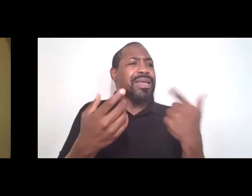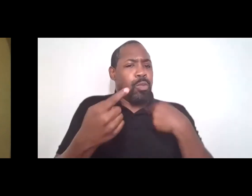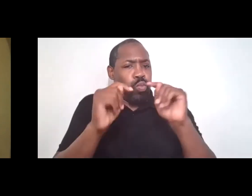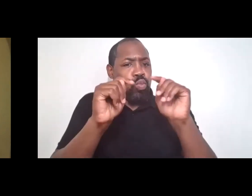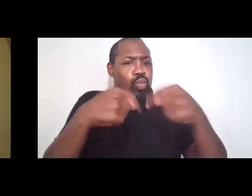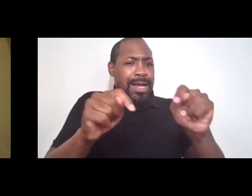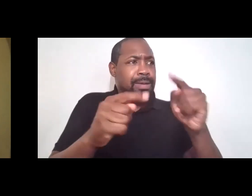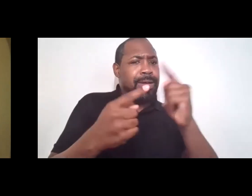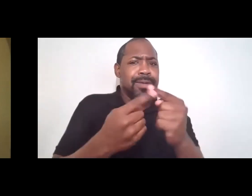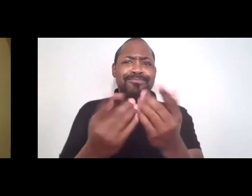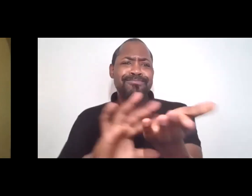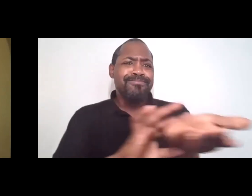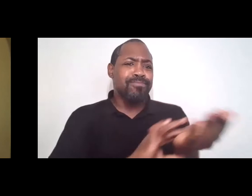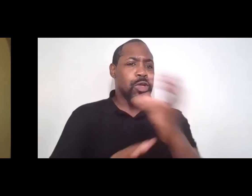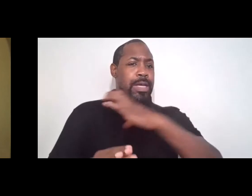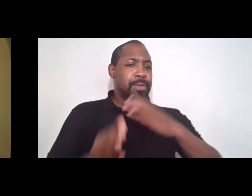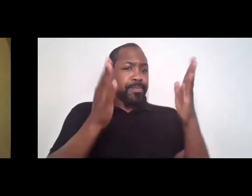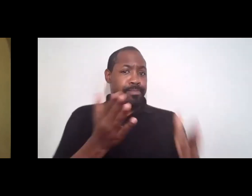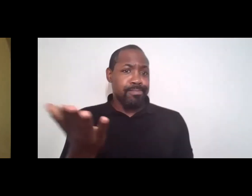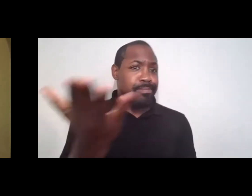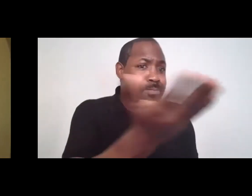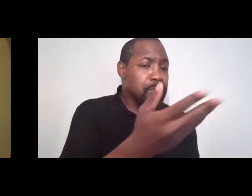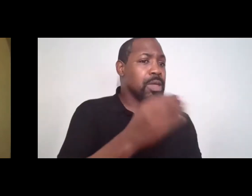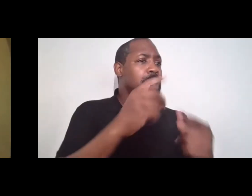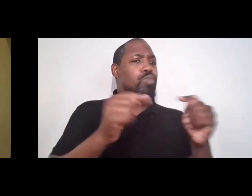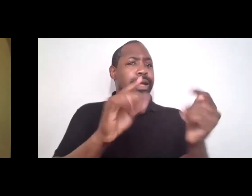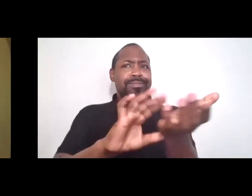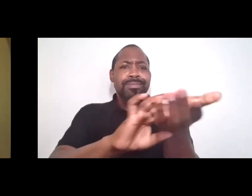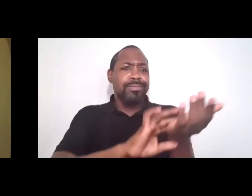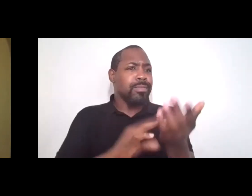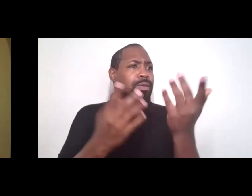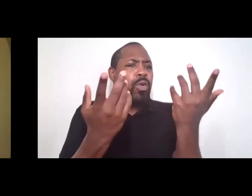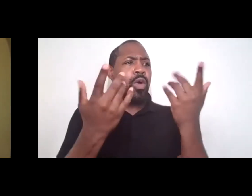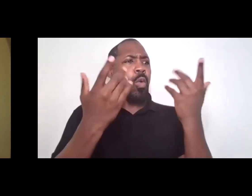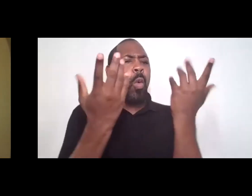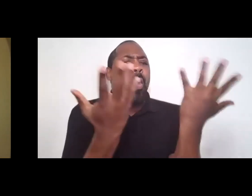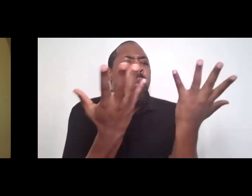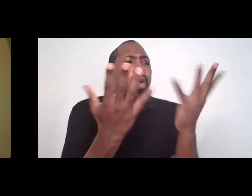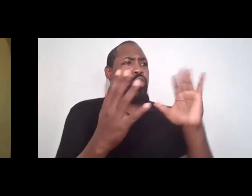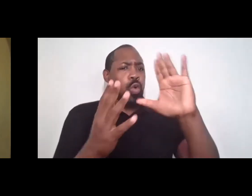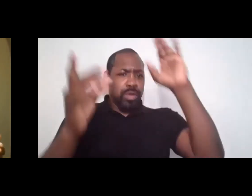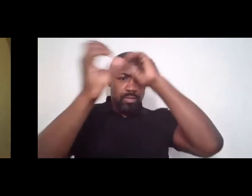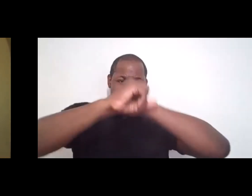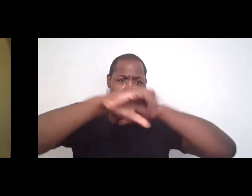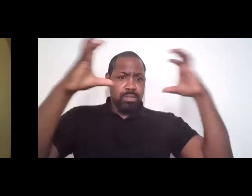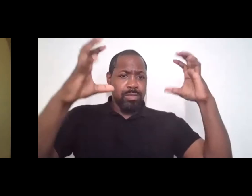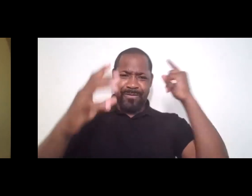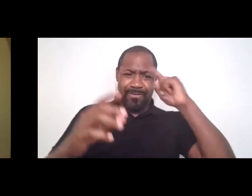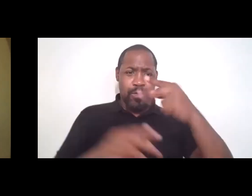Again, is that something that's definite? Is that something that we're putting set in stone? No, we're trying to just tap into individuals and see where they stand